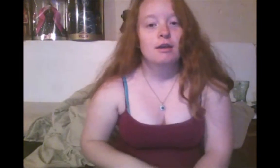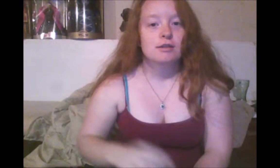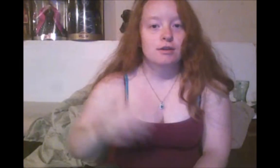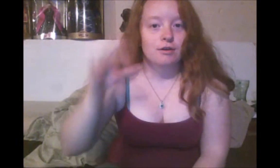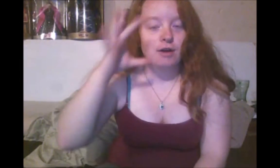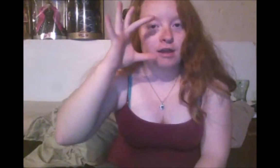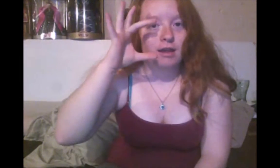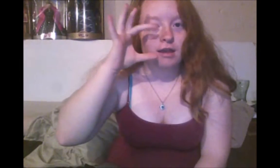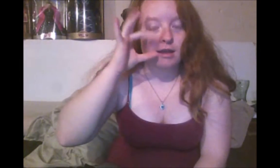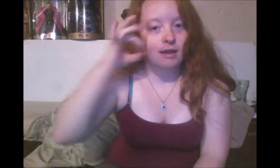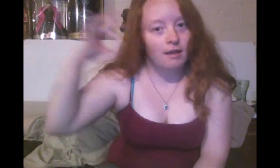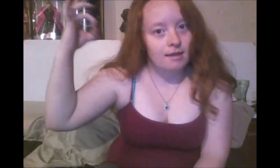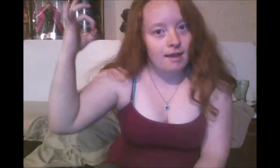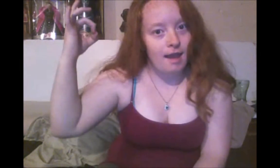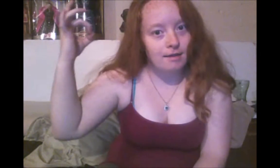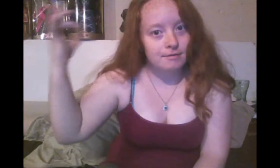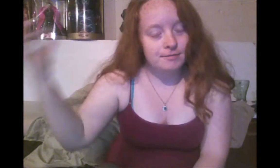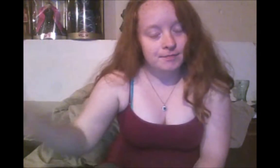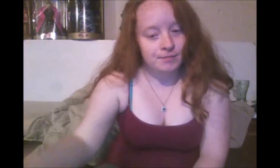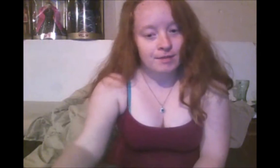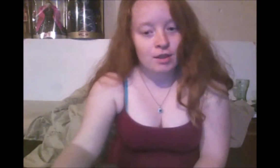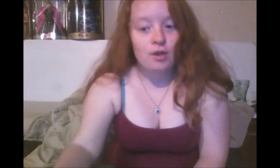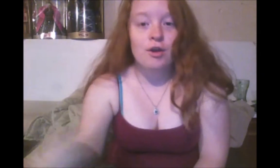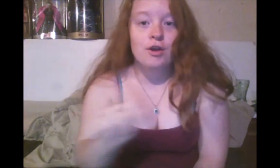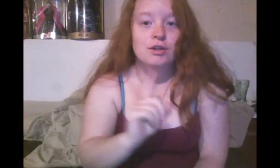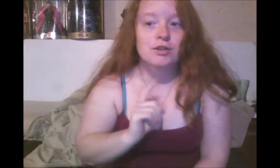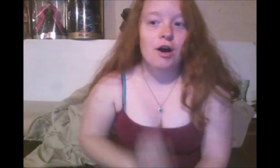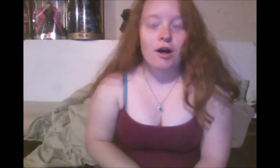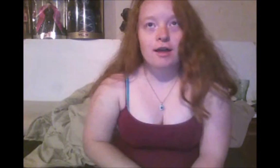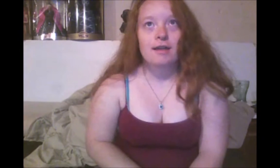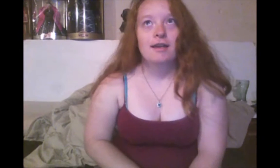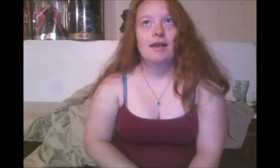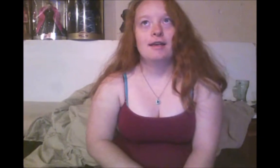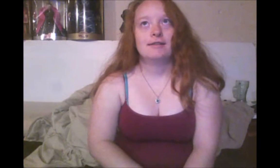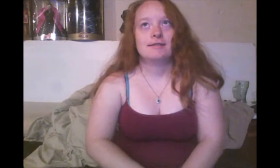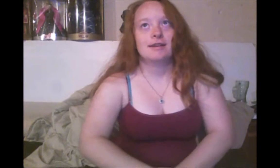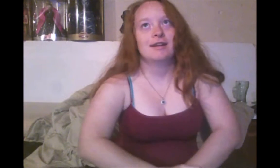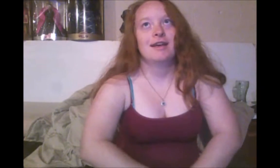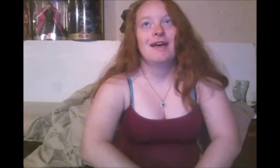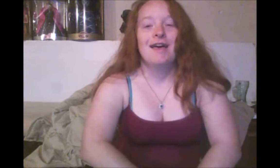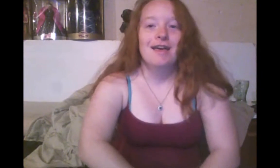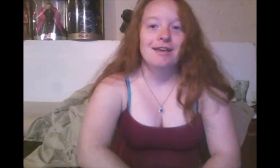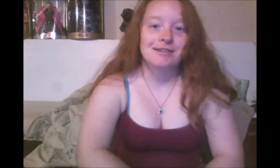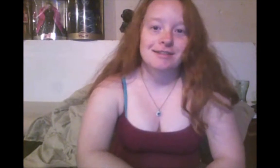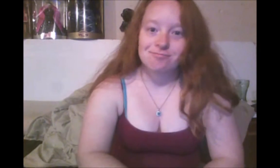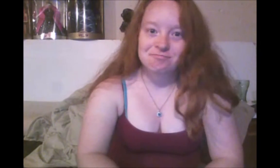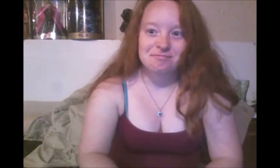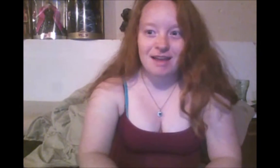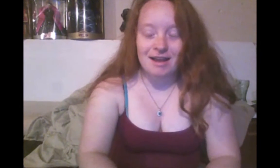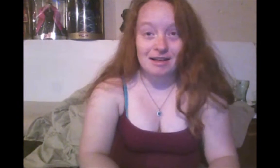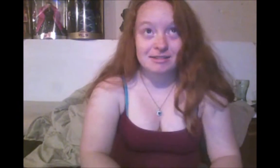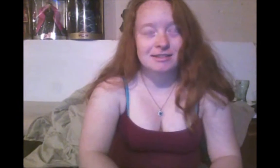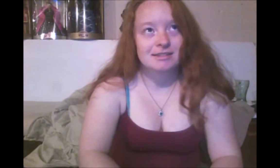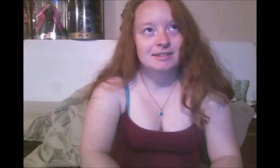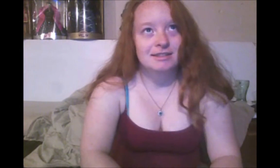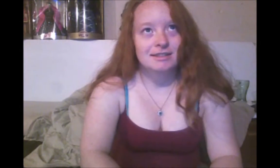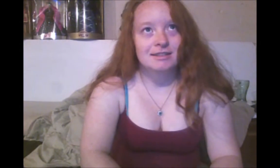So, cat. Dog is, it's kind of